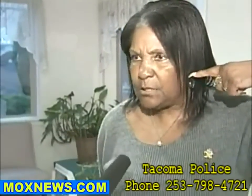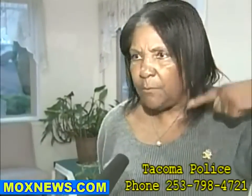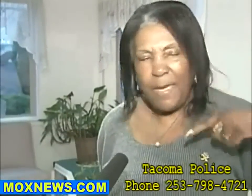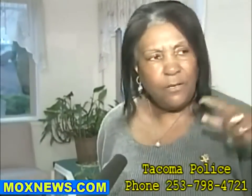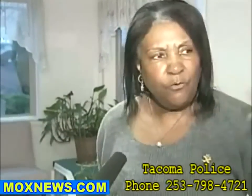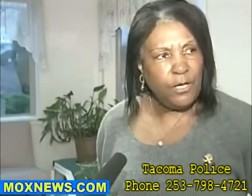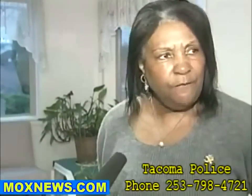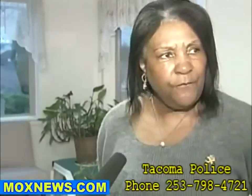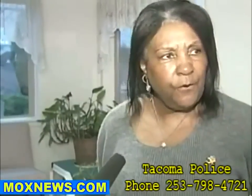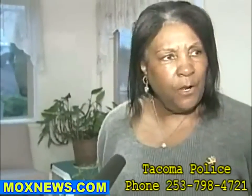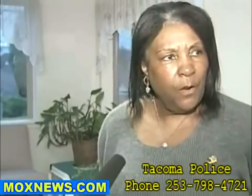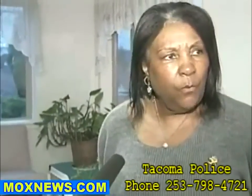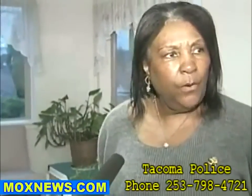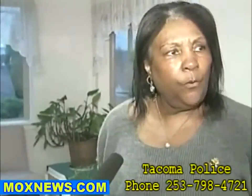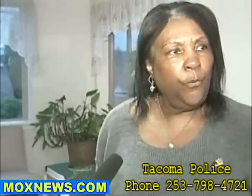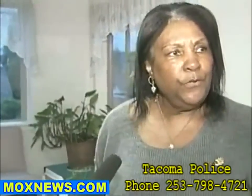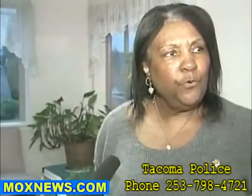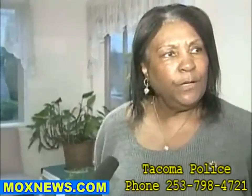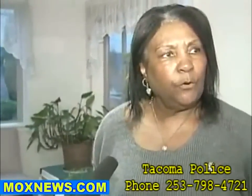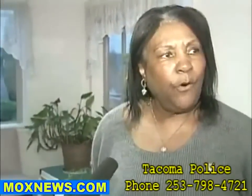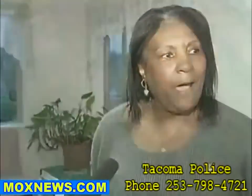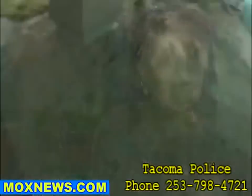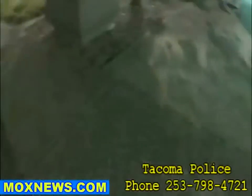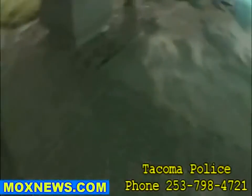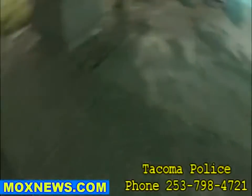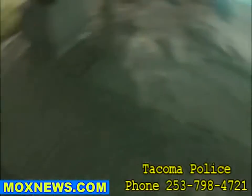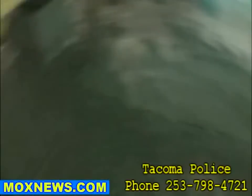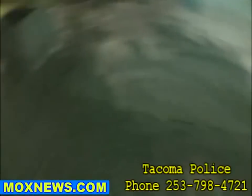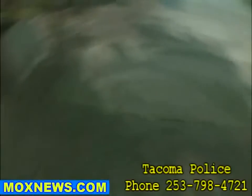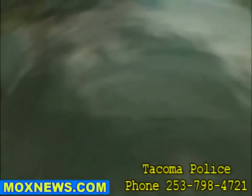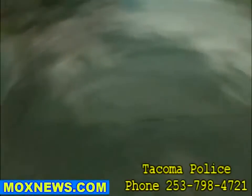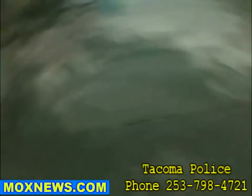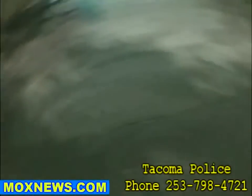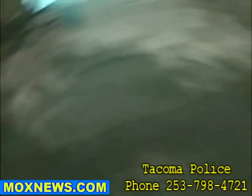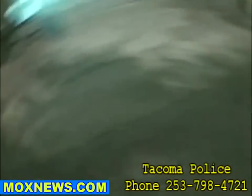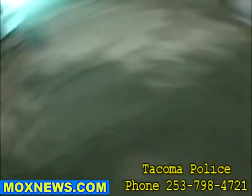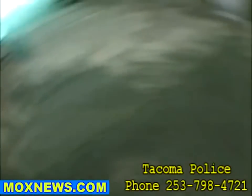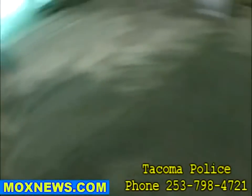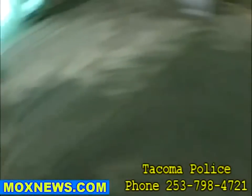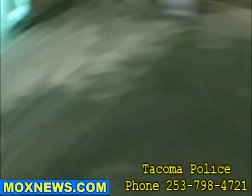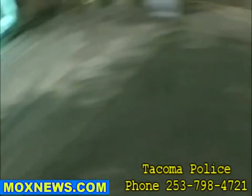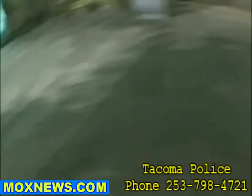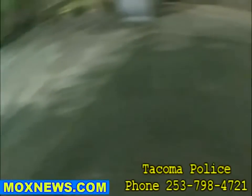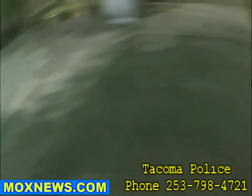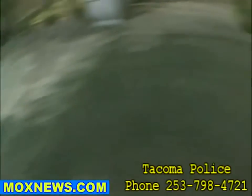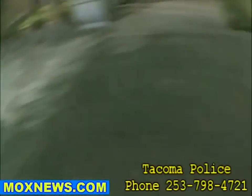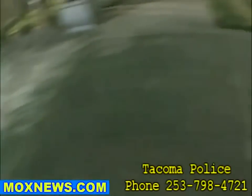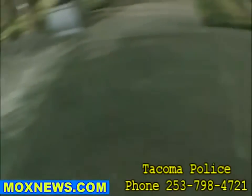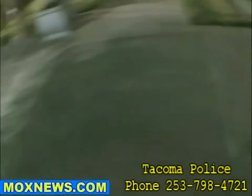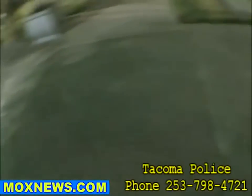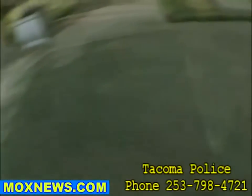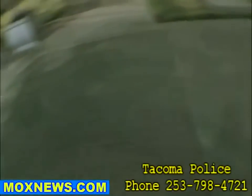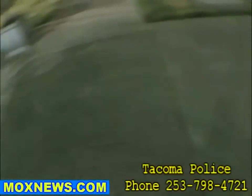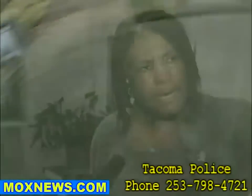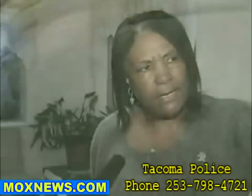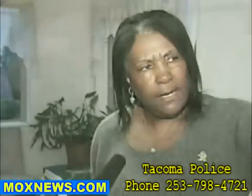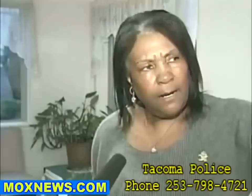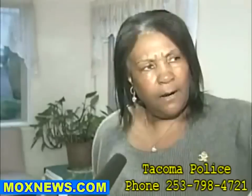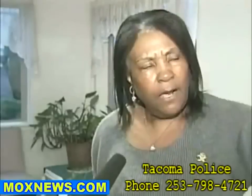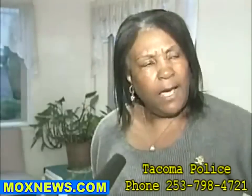Another apartment tenant, Geraldine Warren, says she heard the whole commotion too. When I got outside the door, he was standing there.